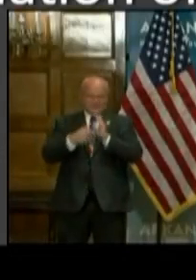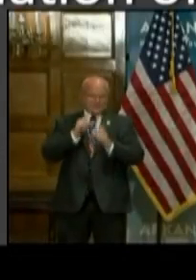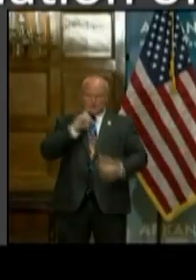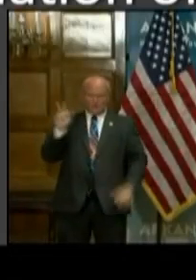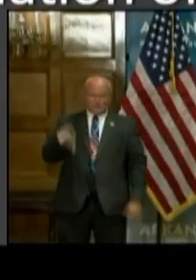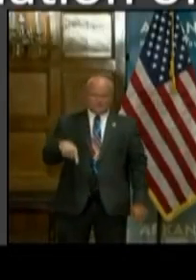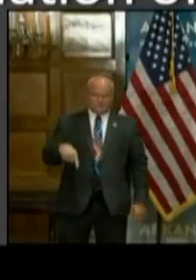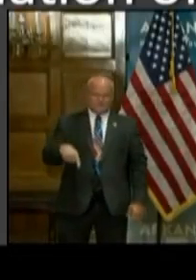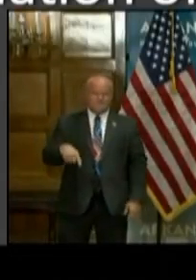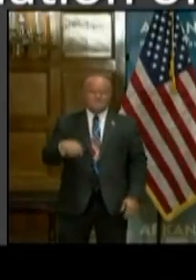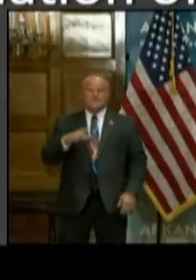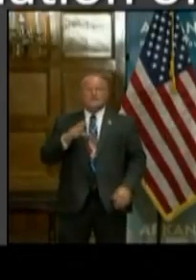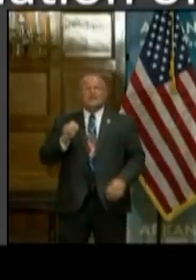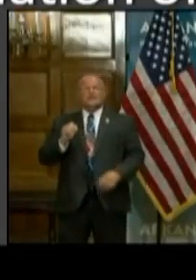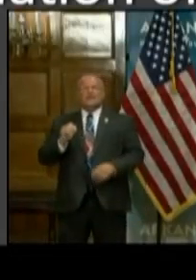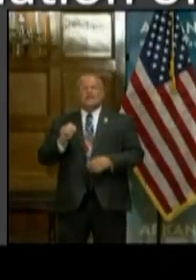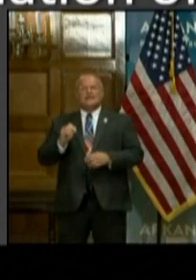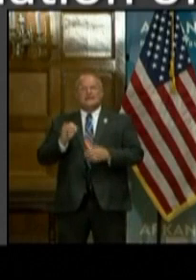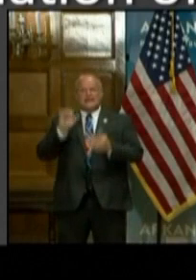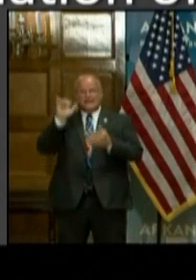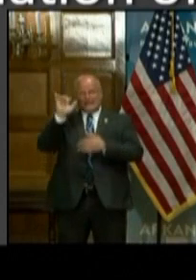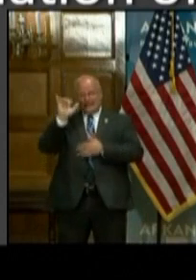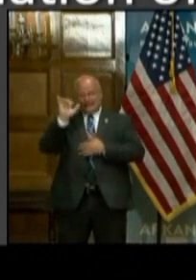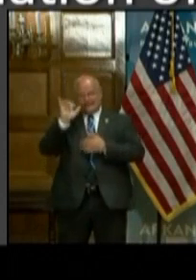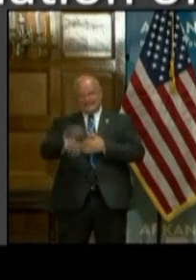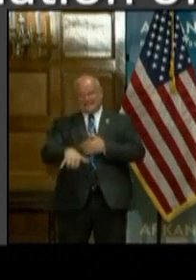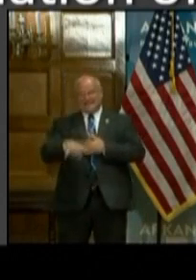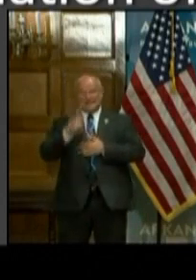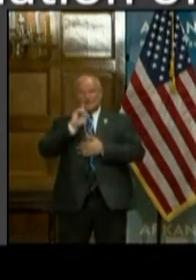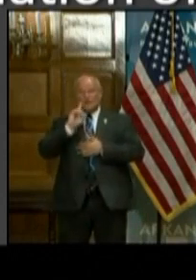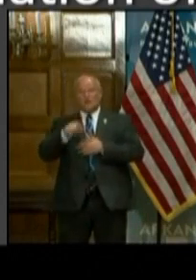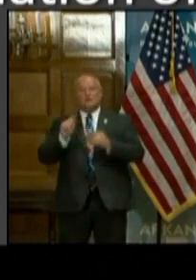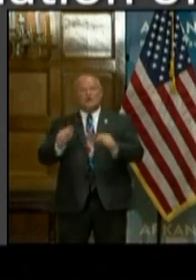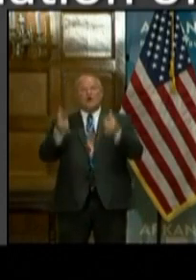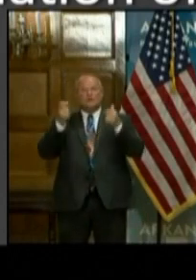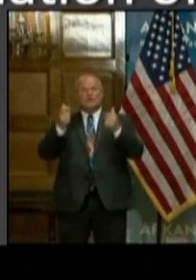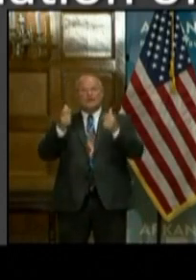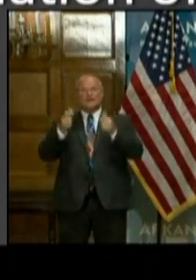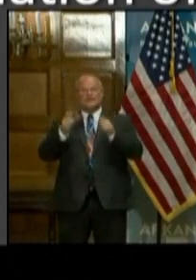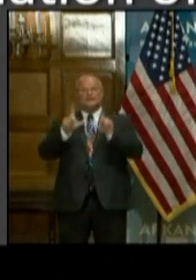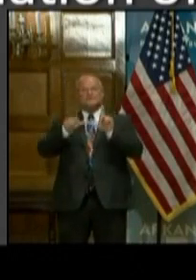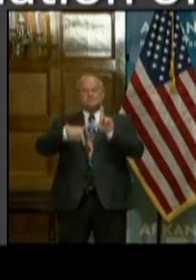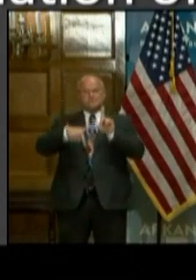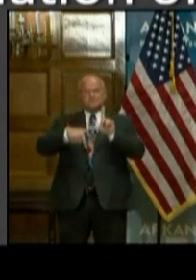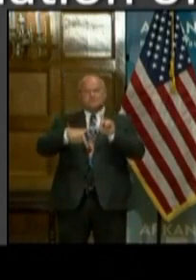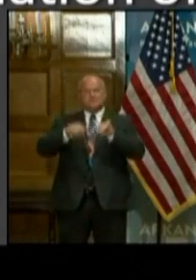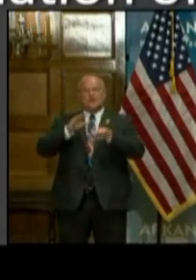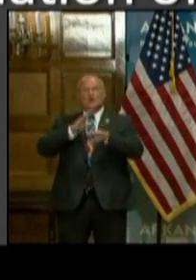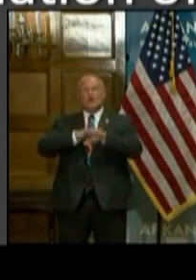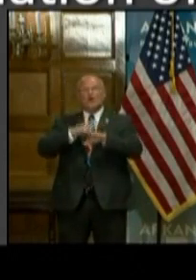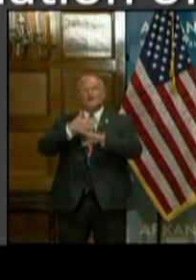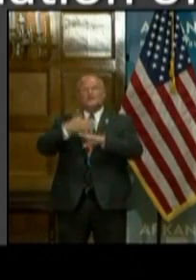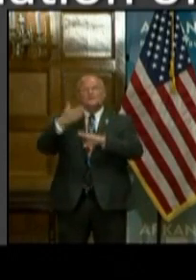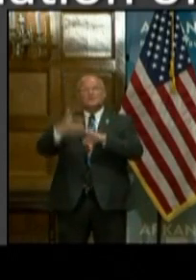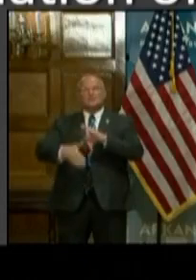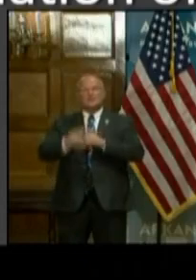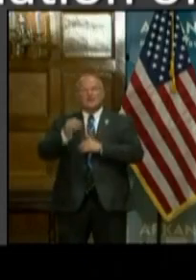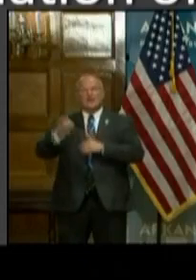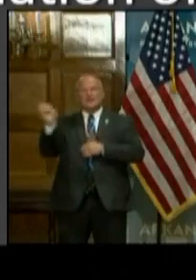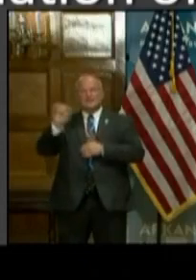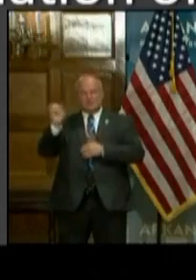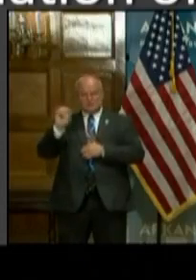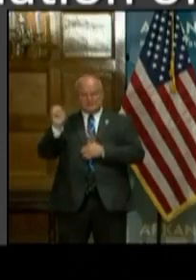order. And this order will automatically expire upon the termination of